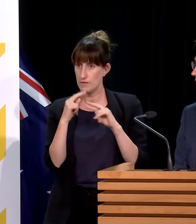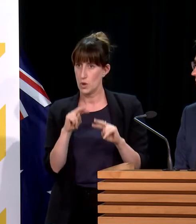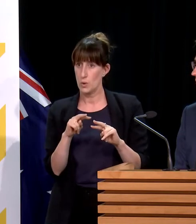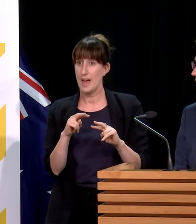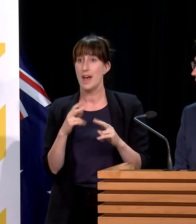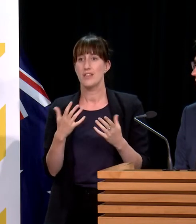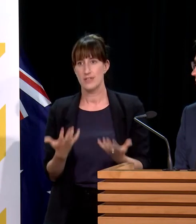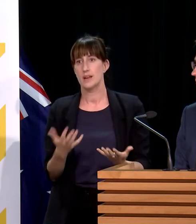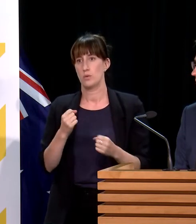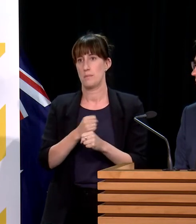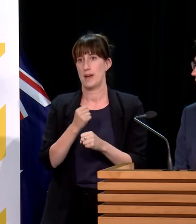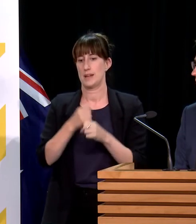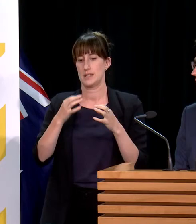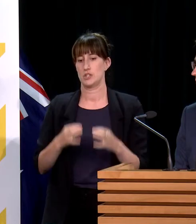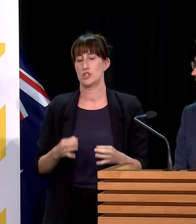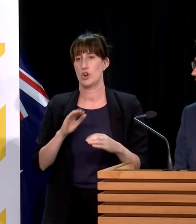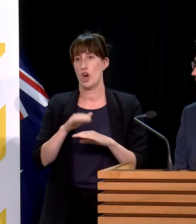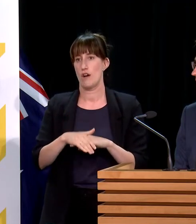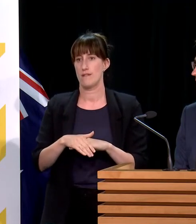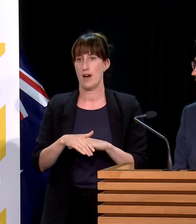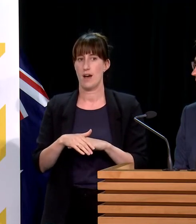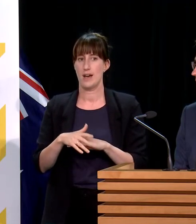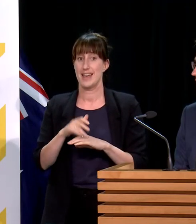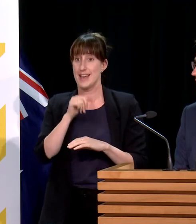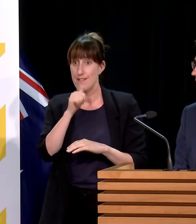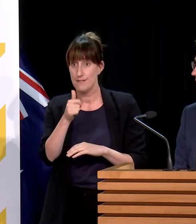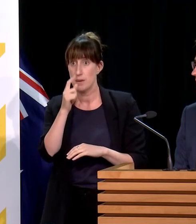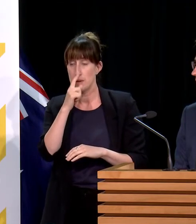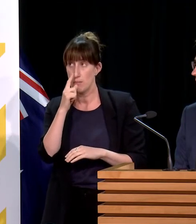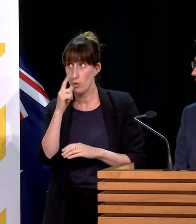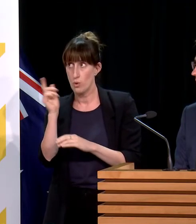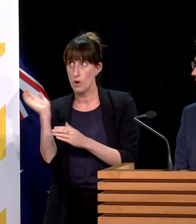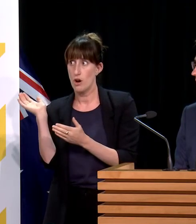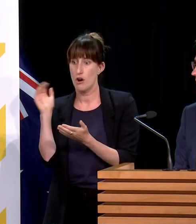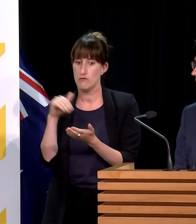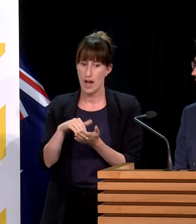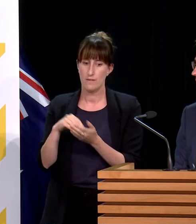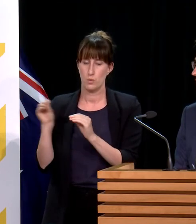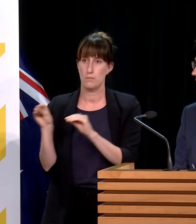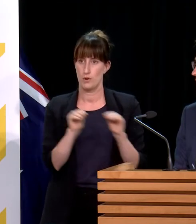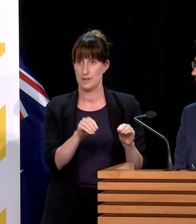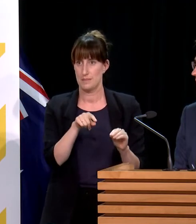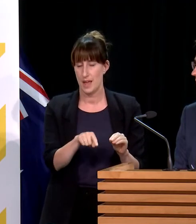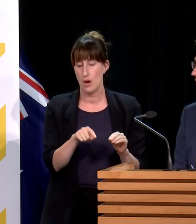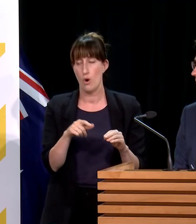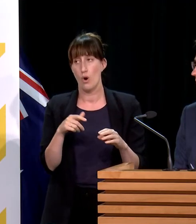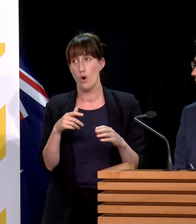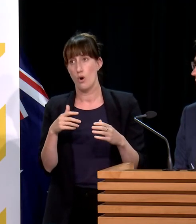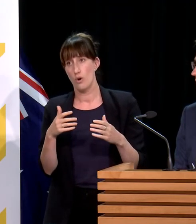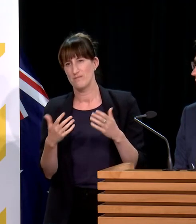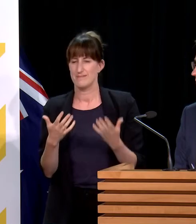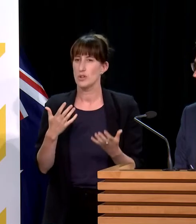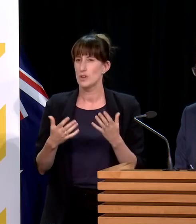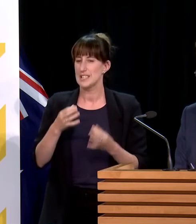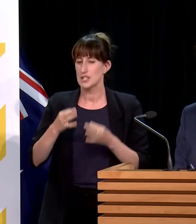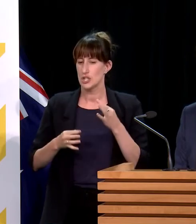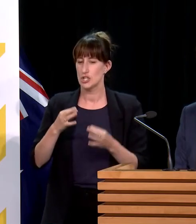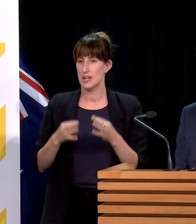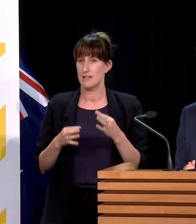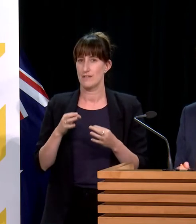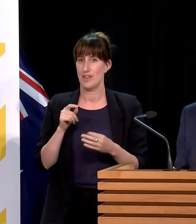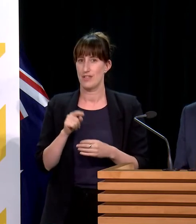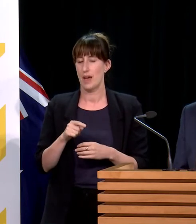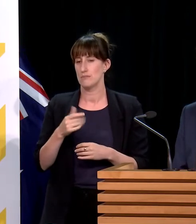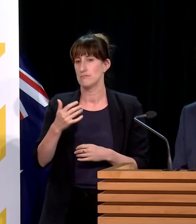again, and if so, whether any changes should be made on the number of people that we have in there, and so on. So that actually, the timetable for that aligns